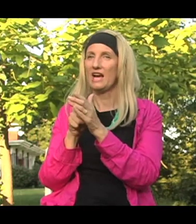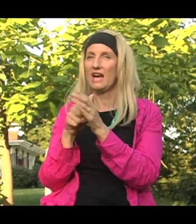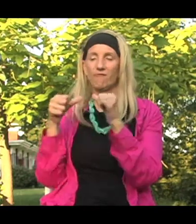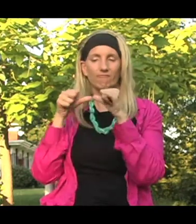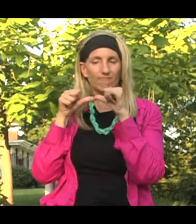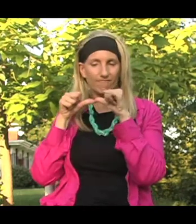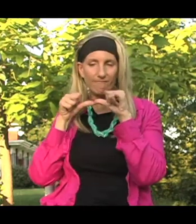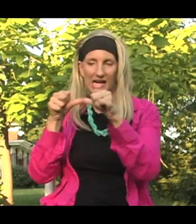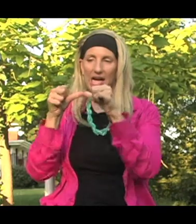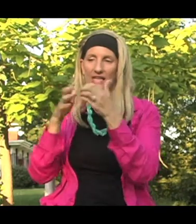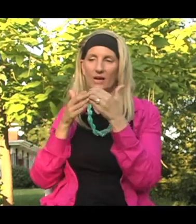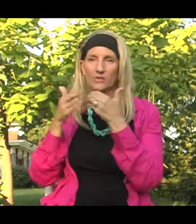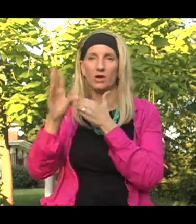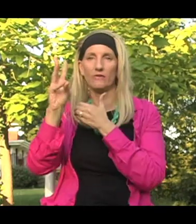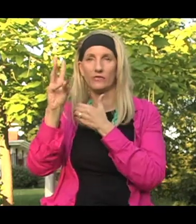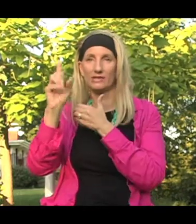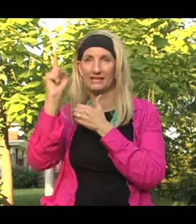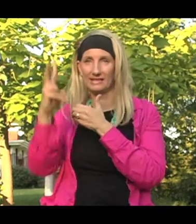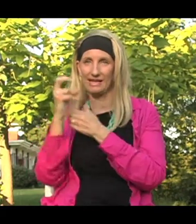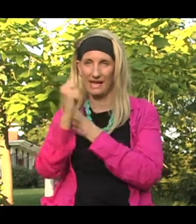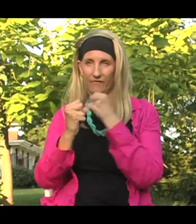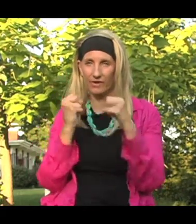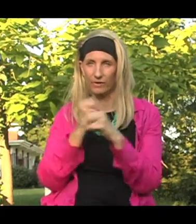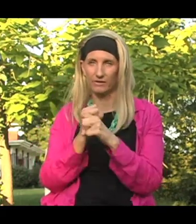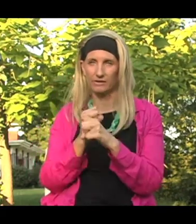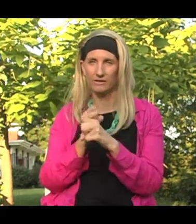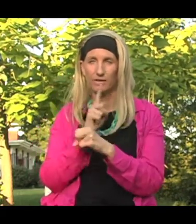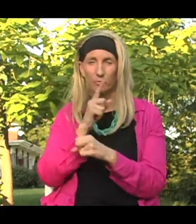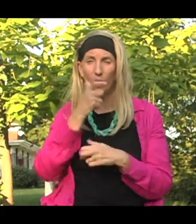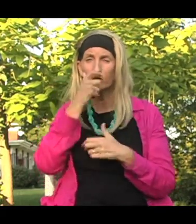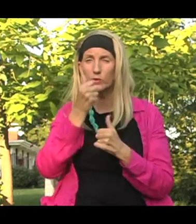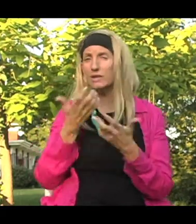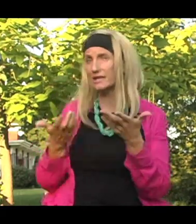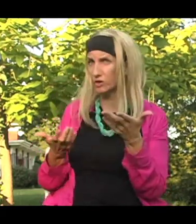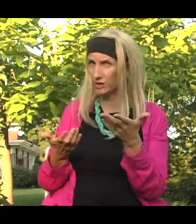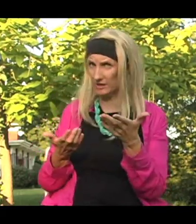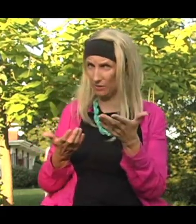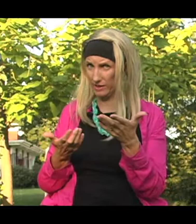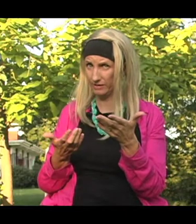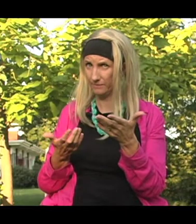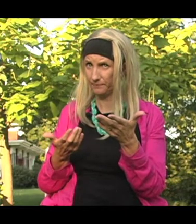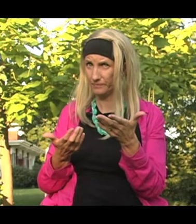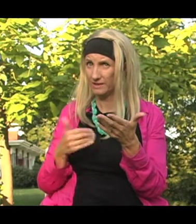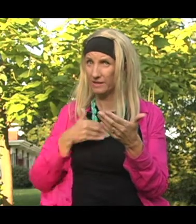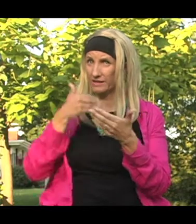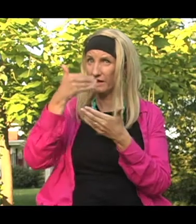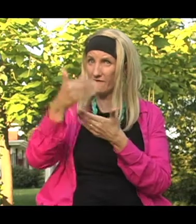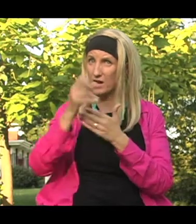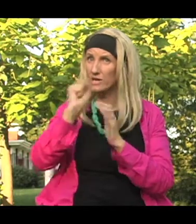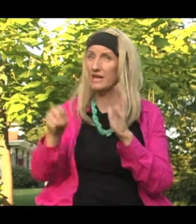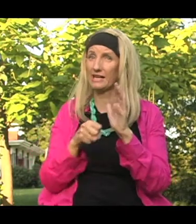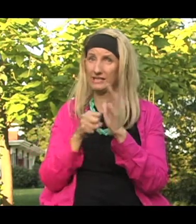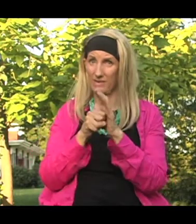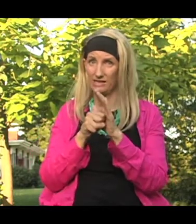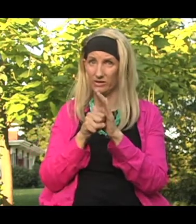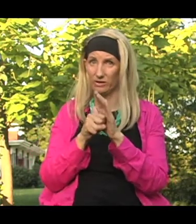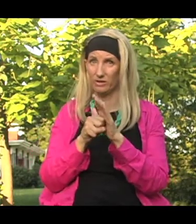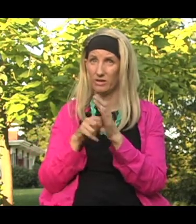and I kept on for 6.5 years. But what was really interesting was that that very next semester,